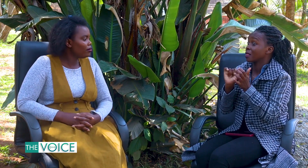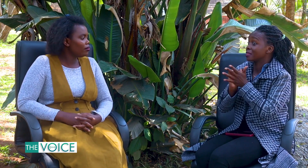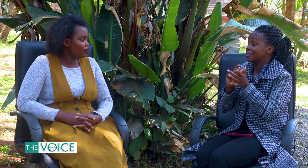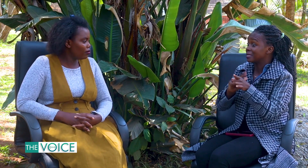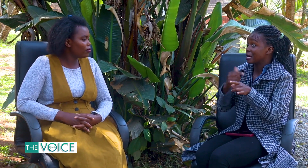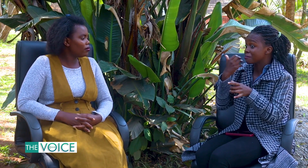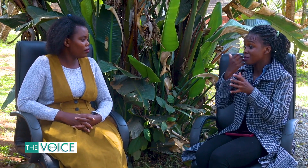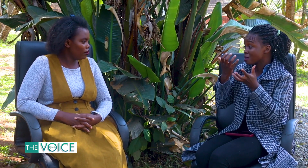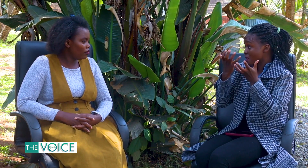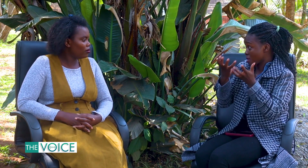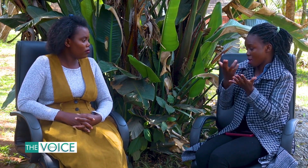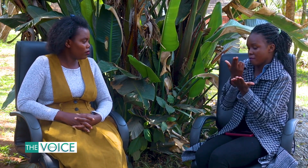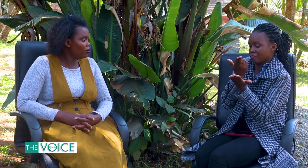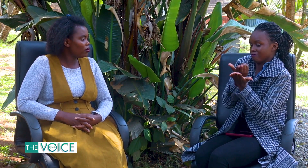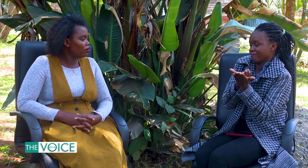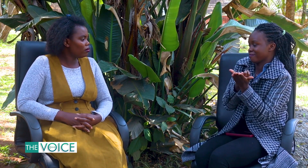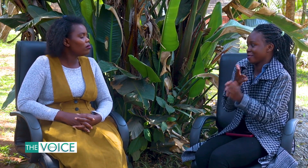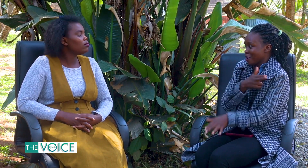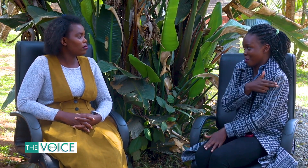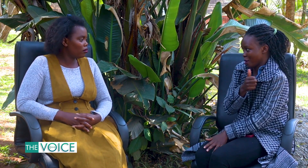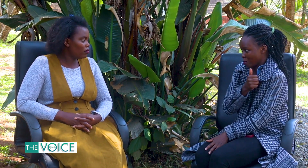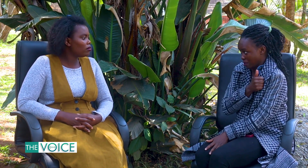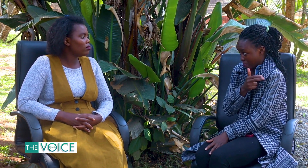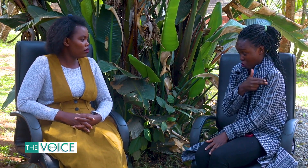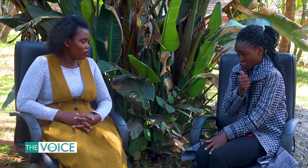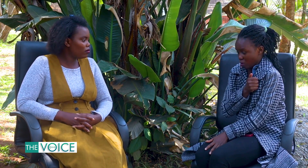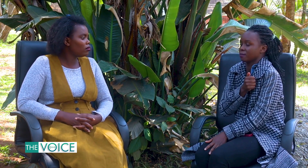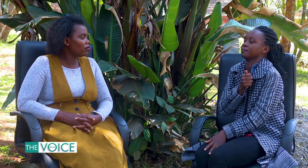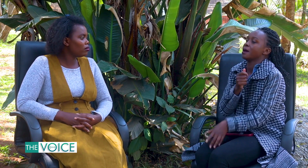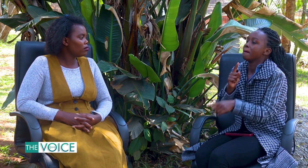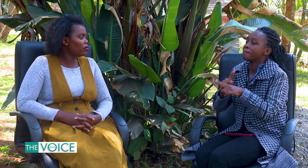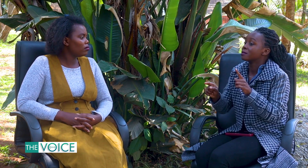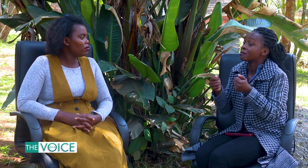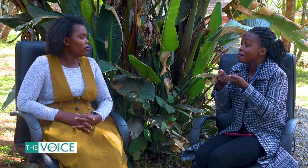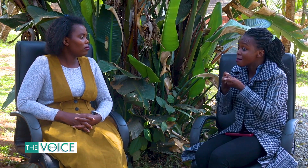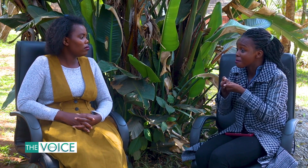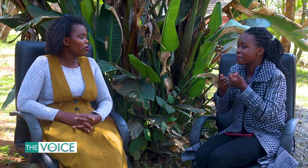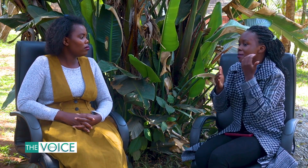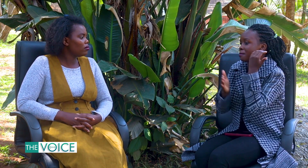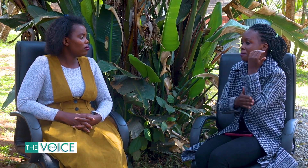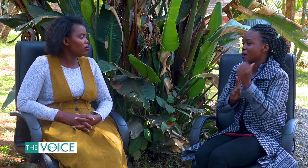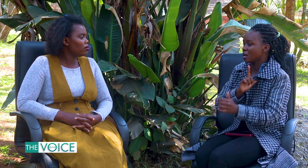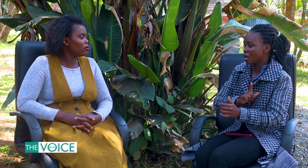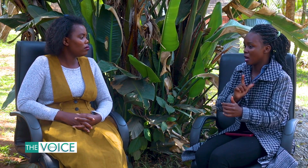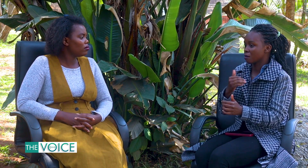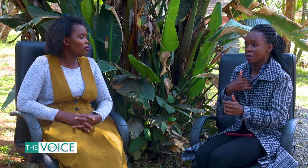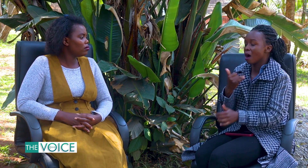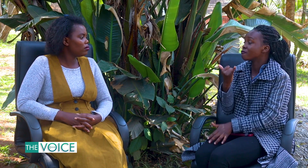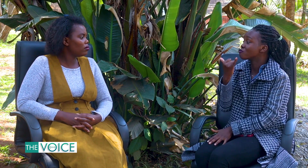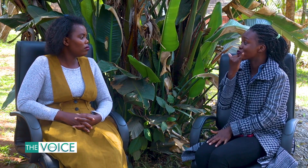malaria. So at the time, it was bad. I was so much affected, and I had to be admitted to the